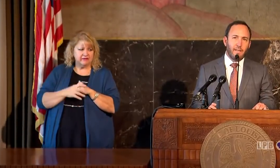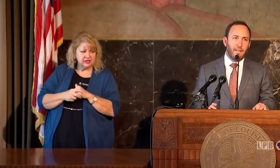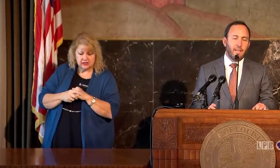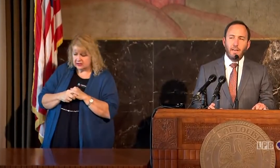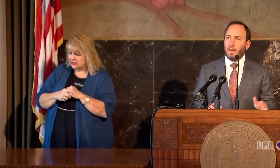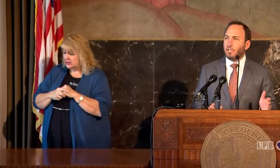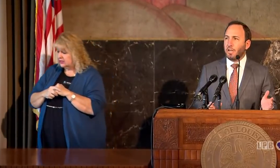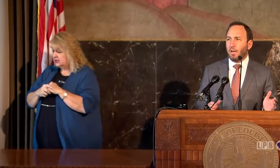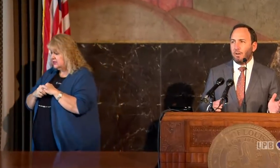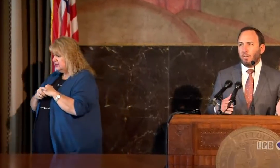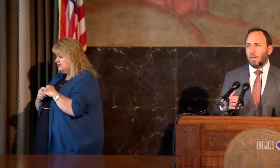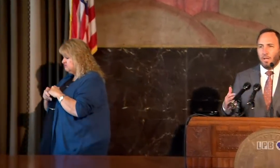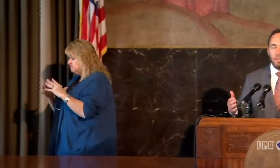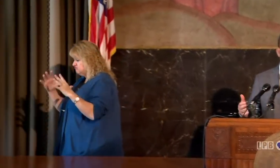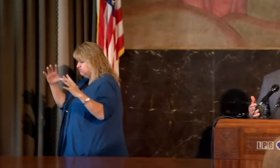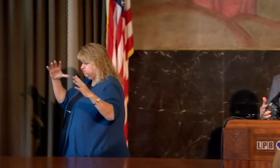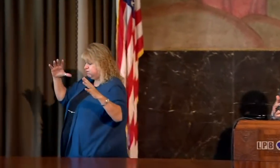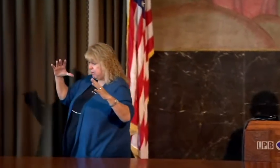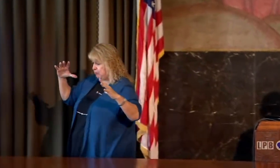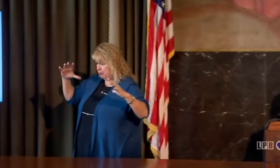in a nutshell,